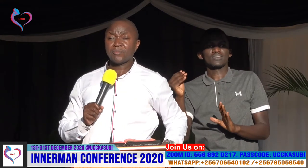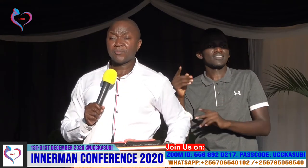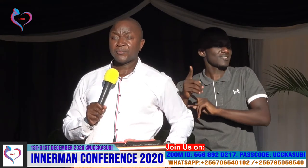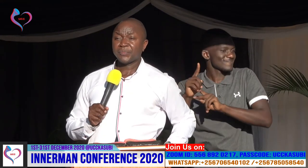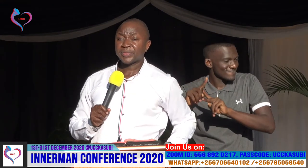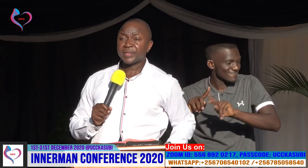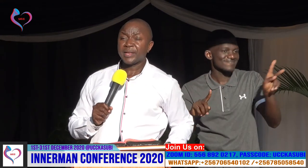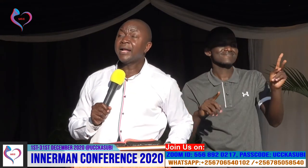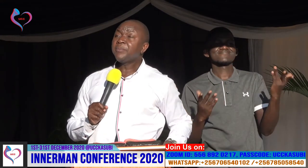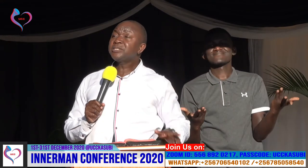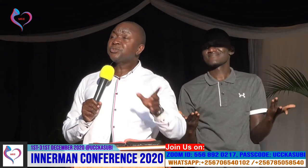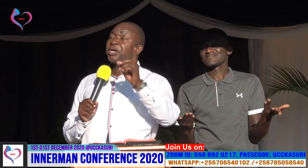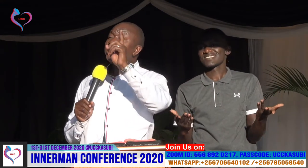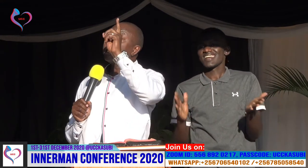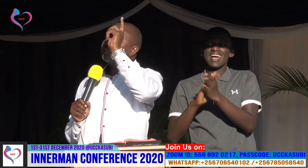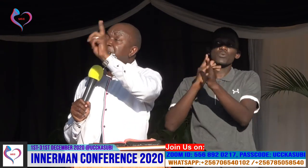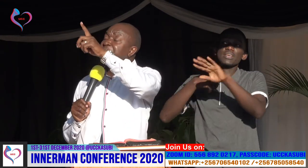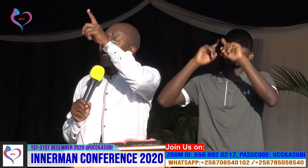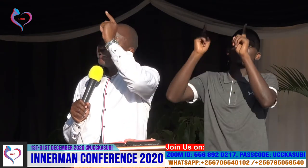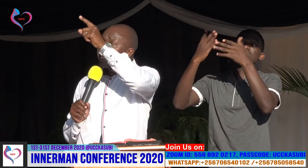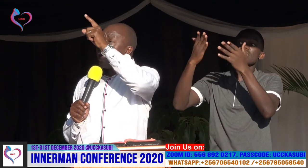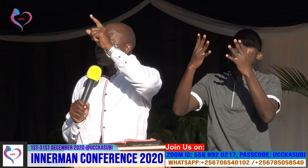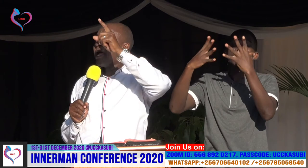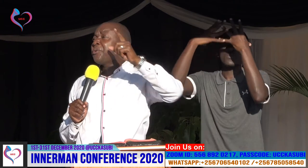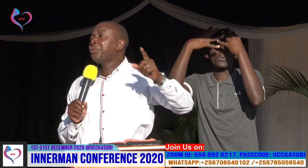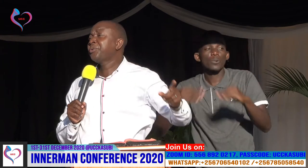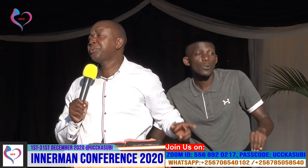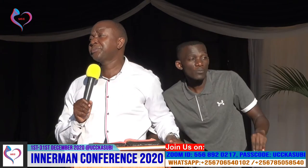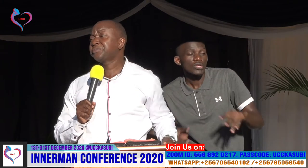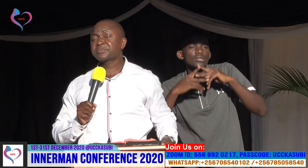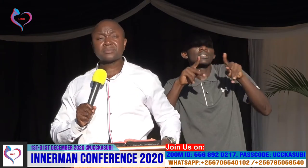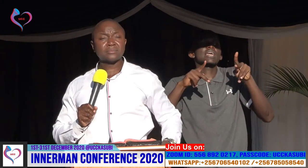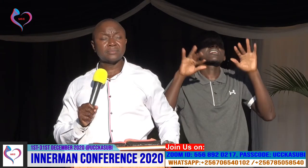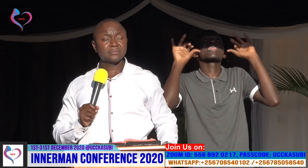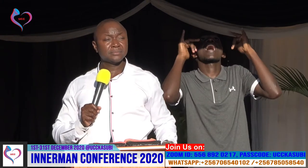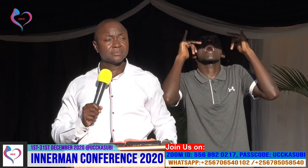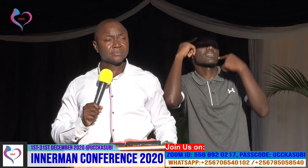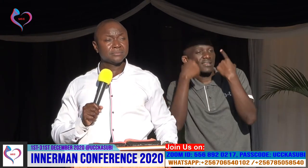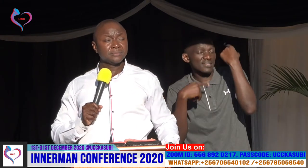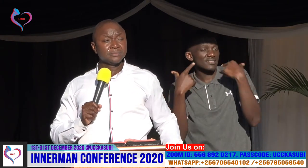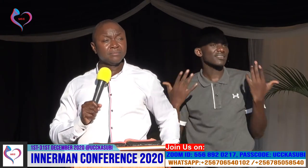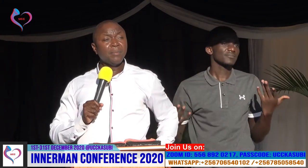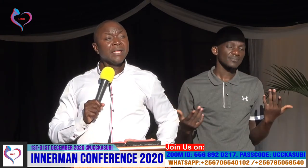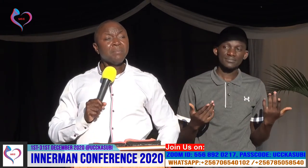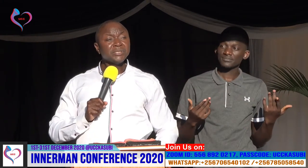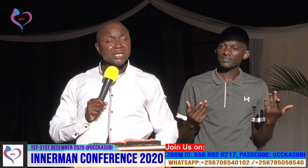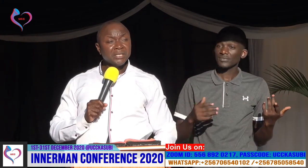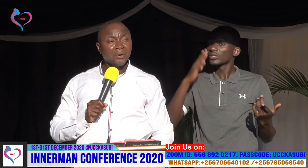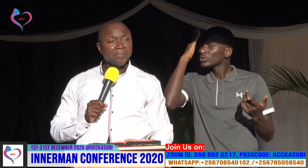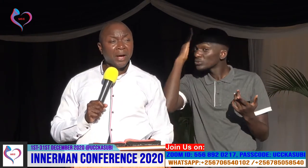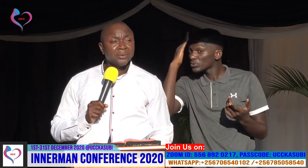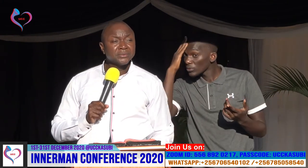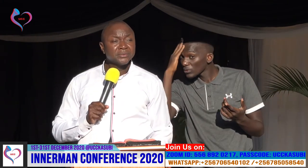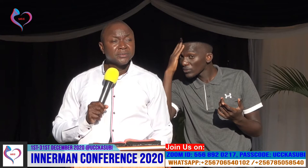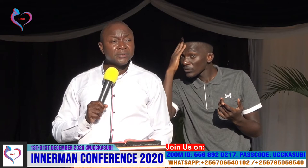they run. Adebo zitukeyo jezibuli denga zikabira. And when they reach there where they've reached, they start crying. Mumanya embuzi